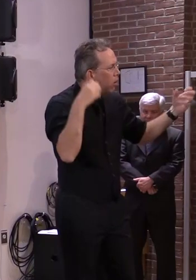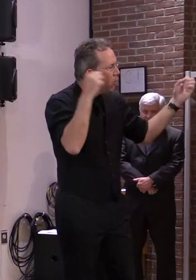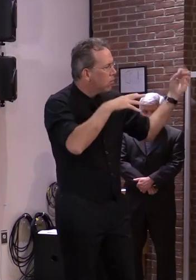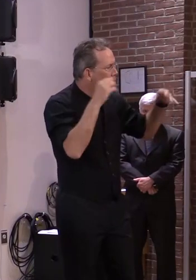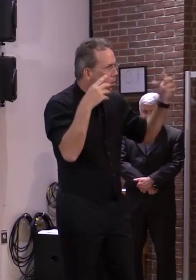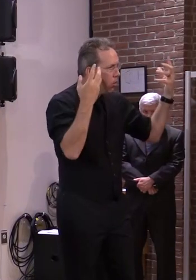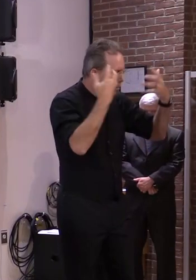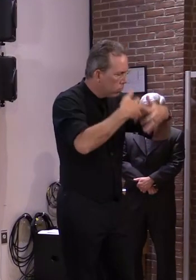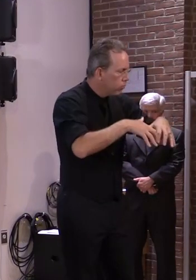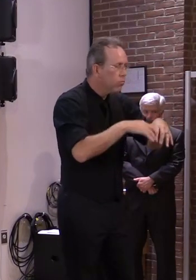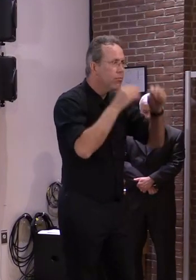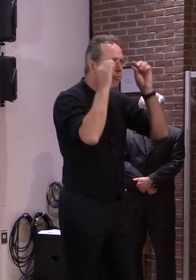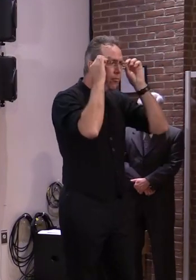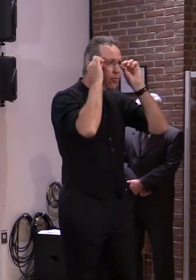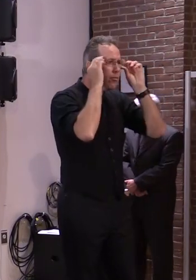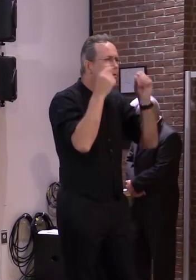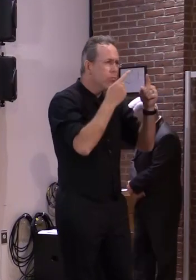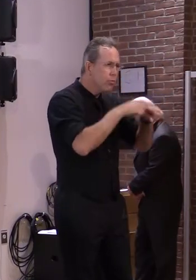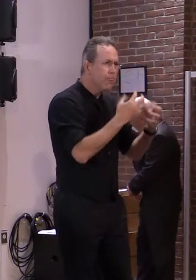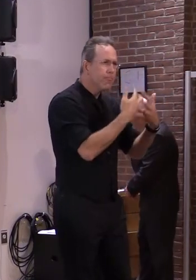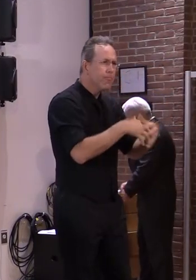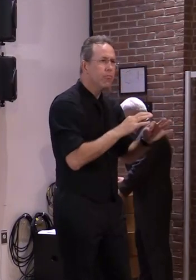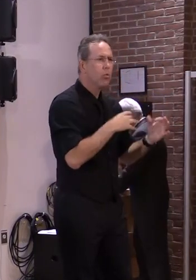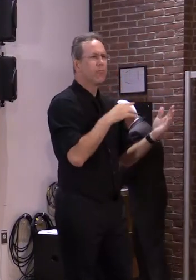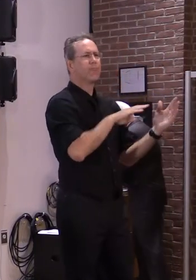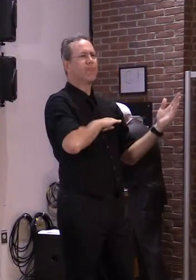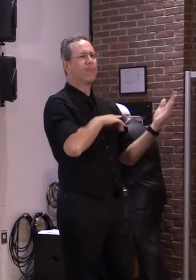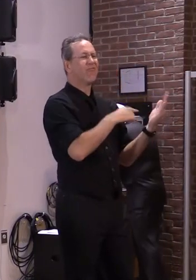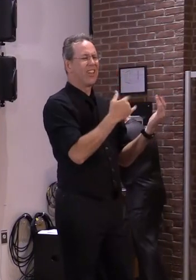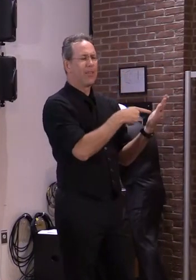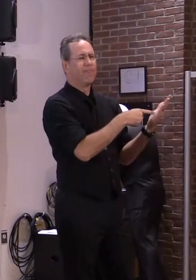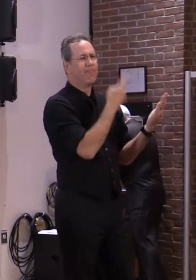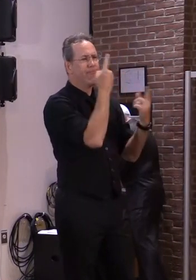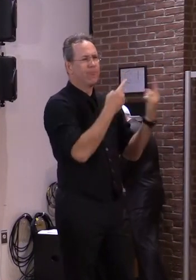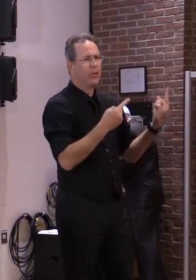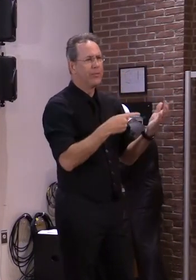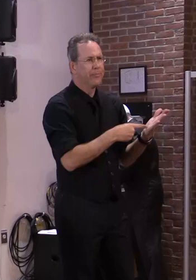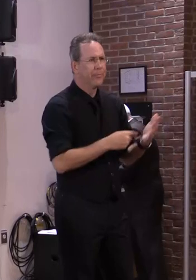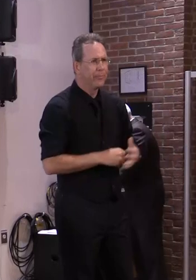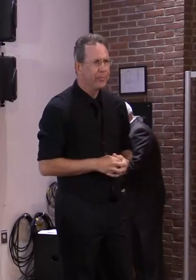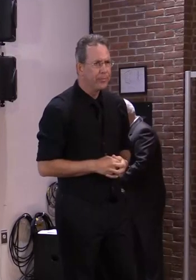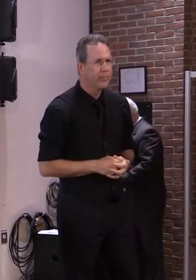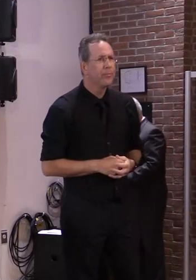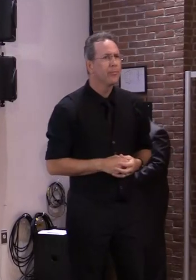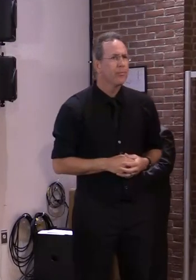With July 1st coming up in a couple of days,